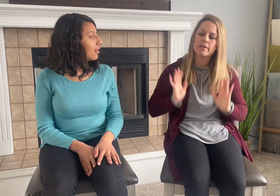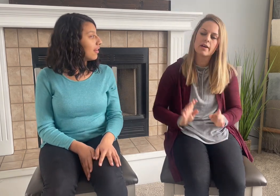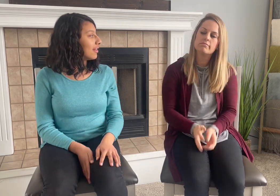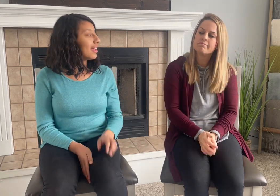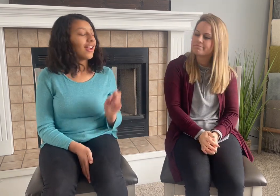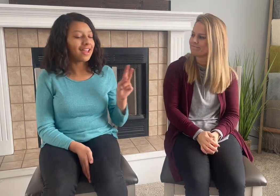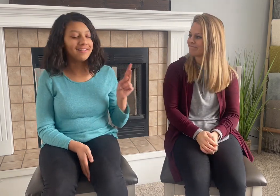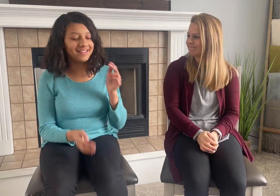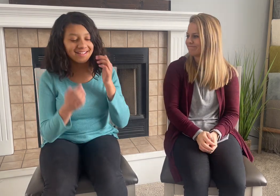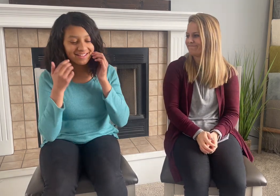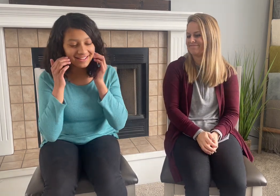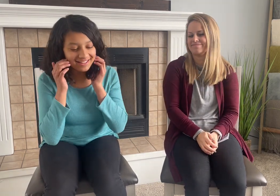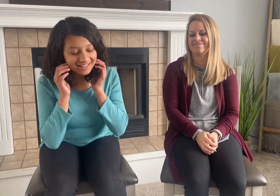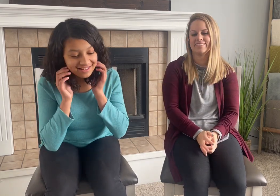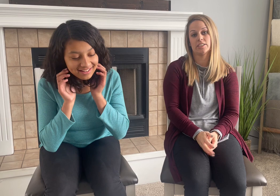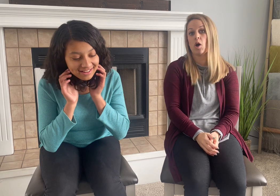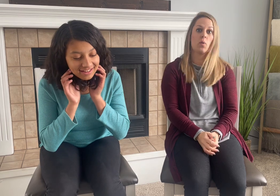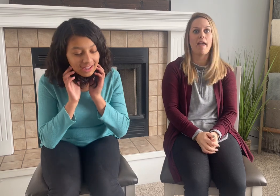it up. Okay.